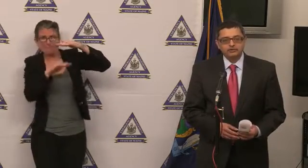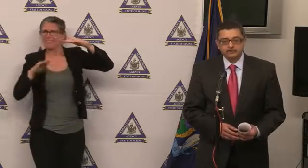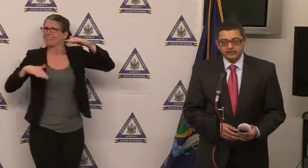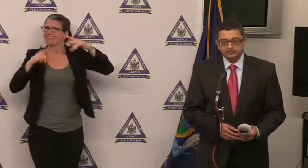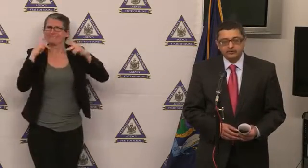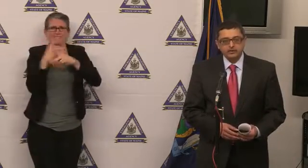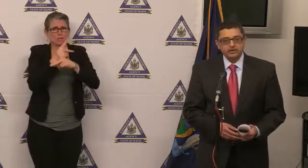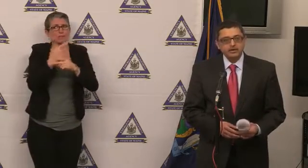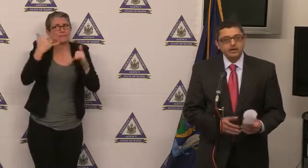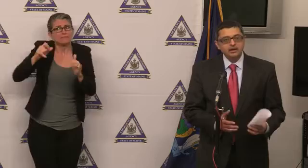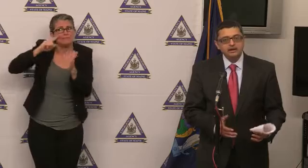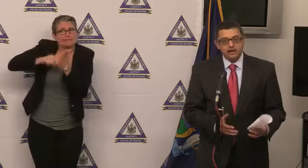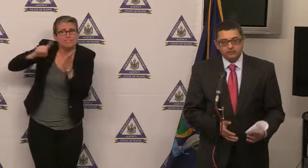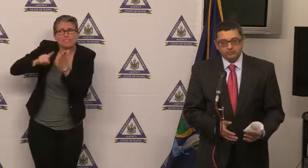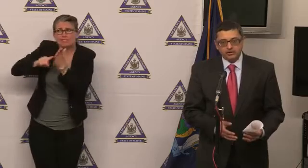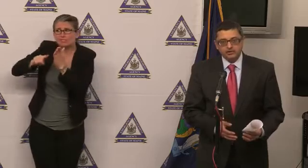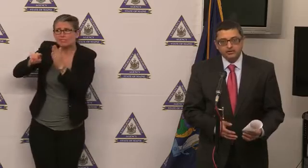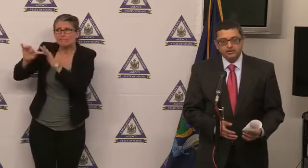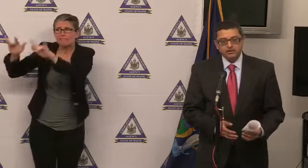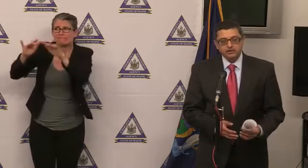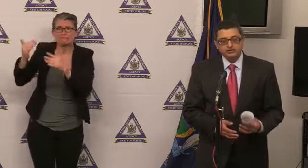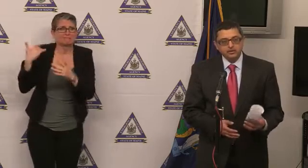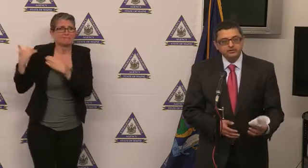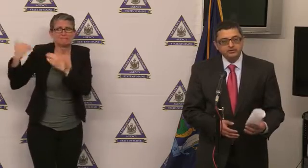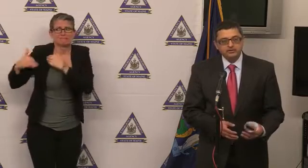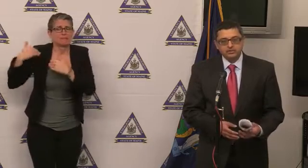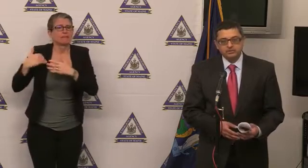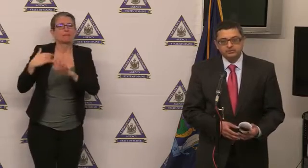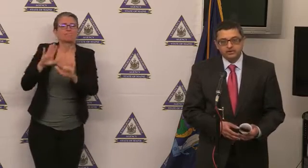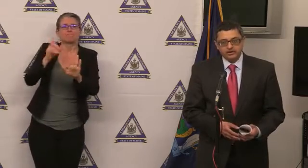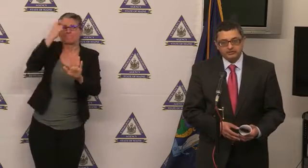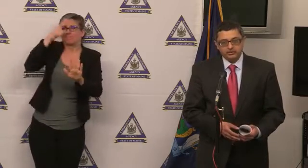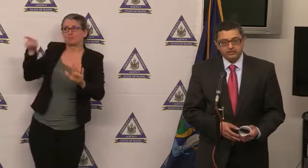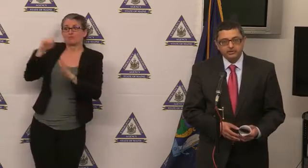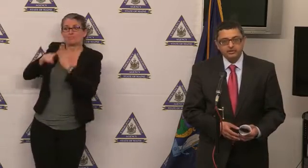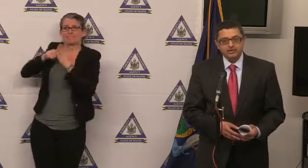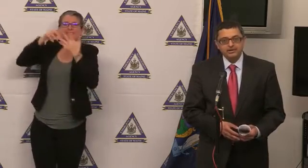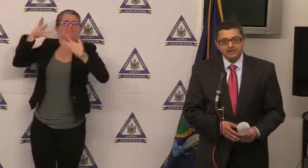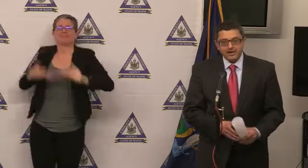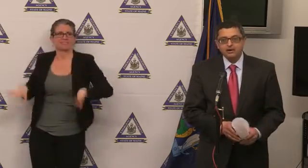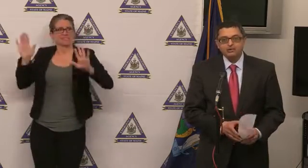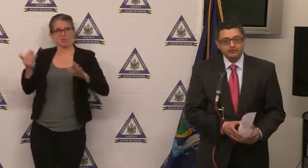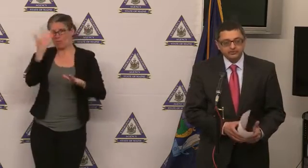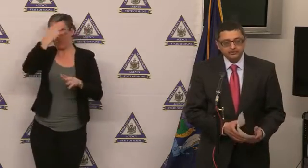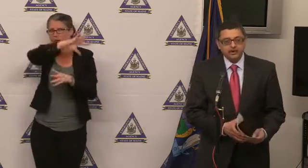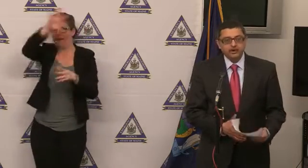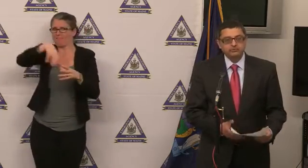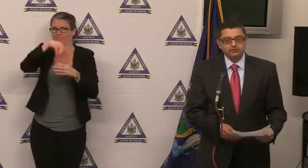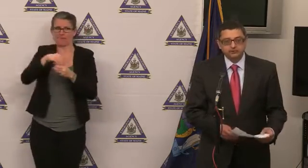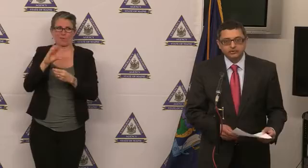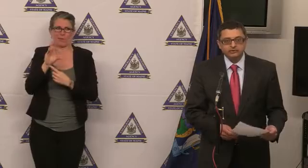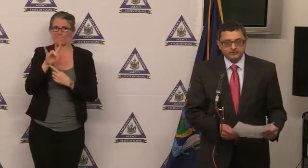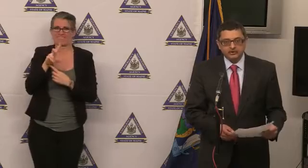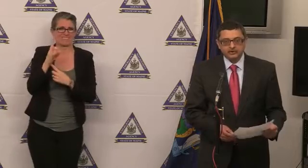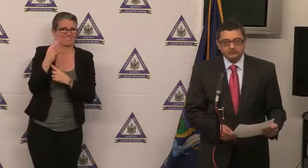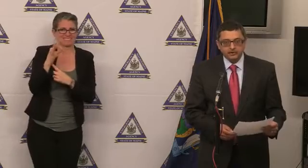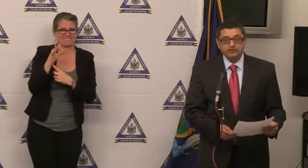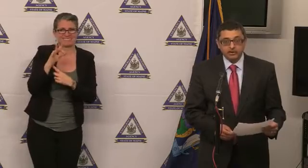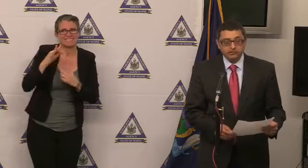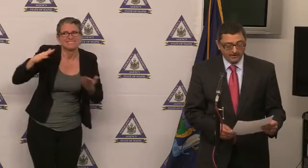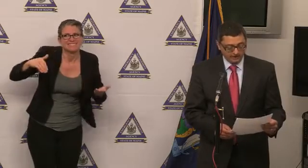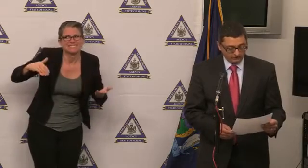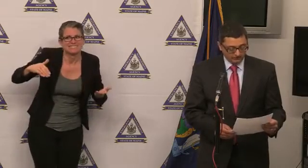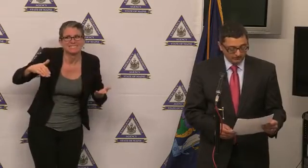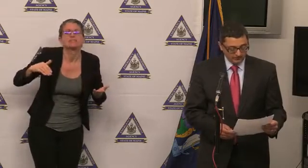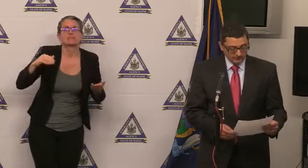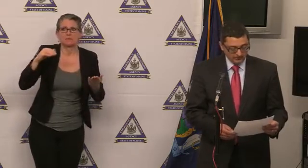are detecting in any outbreak is only the tip of the iceberg, now is the time to start taking public